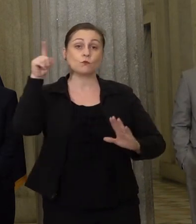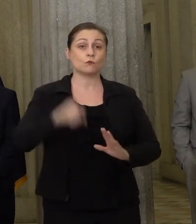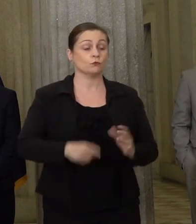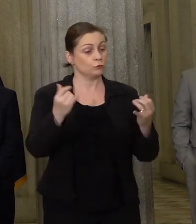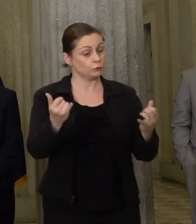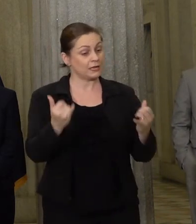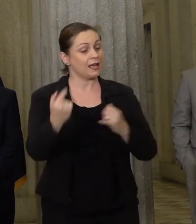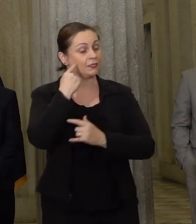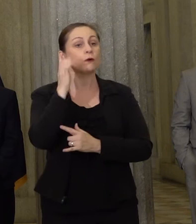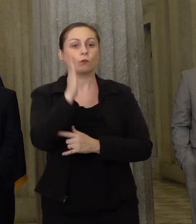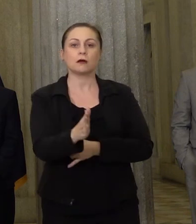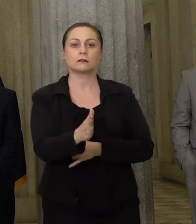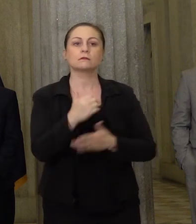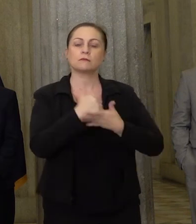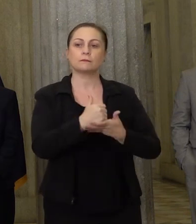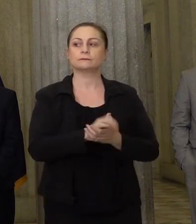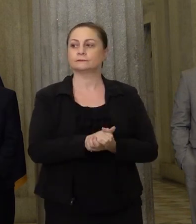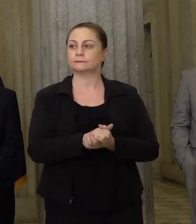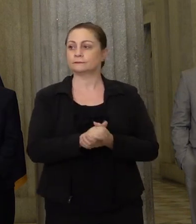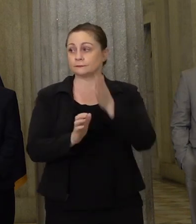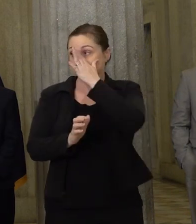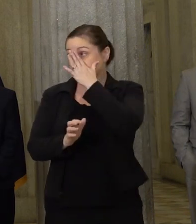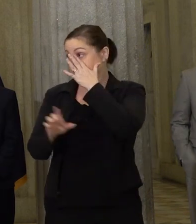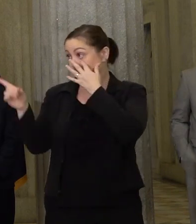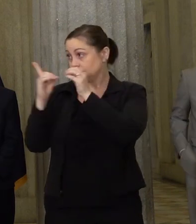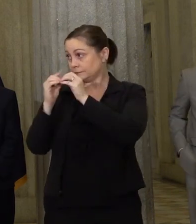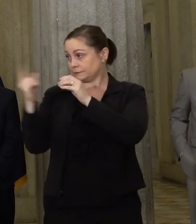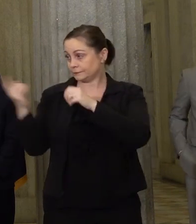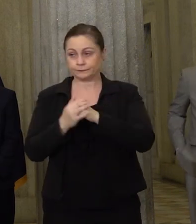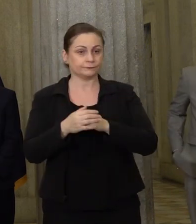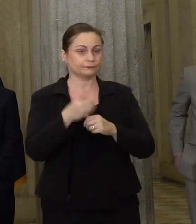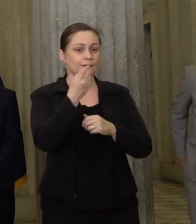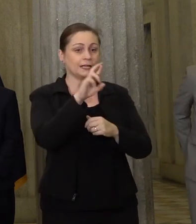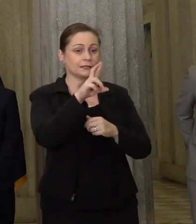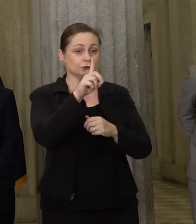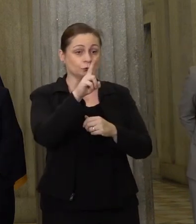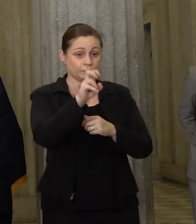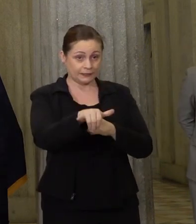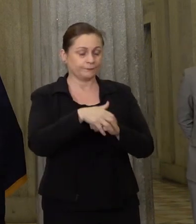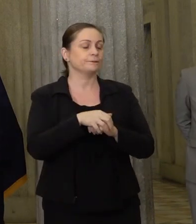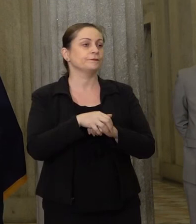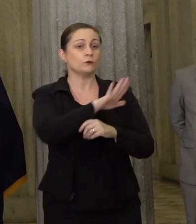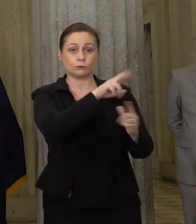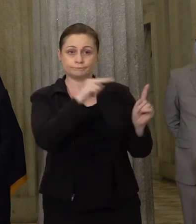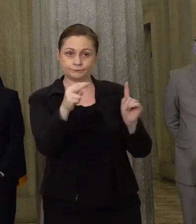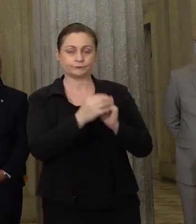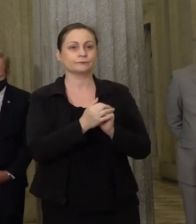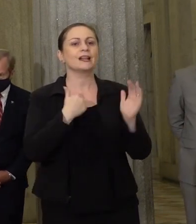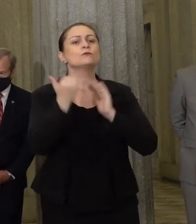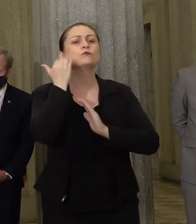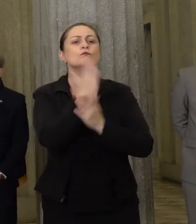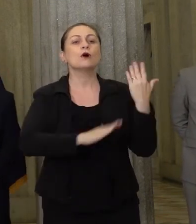today we think will be a help. Yes, sir. One more over there. Dr. Dooley, just from your perspective, I know part of